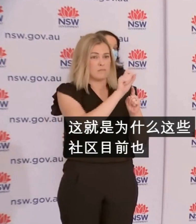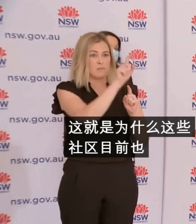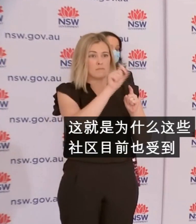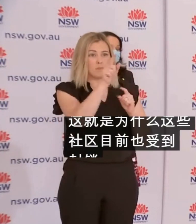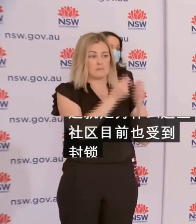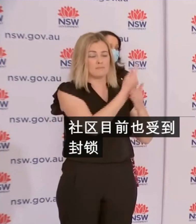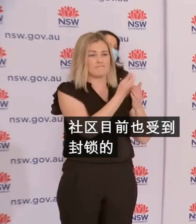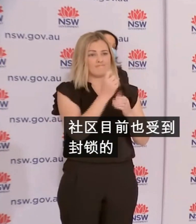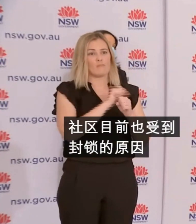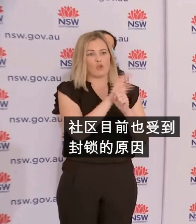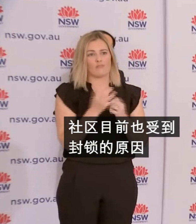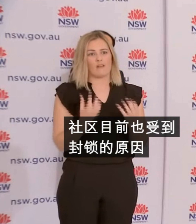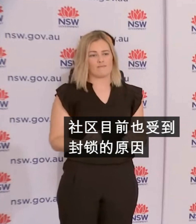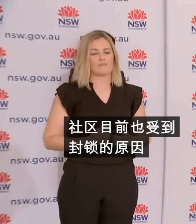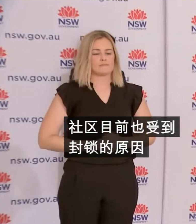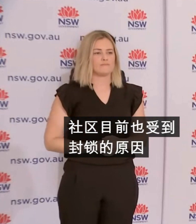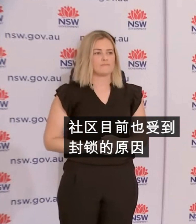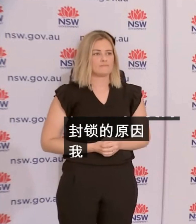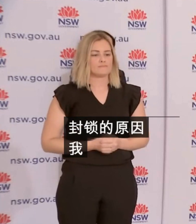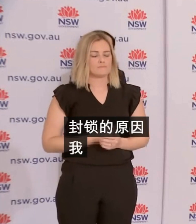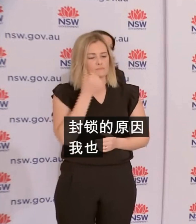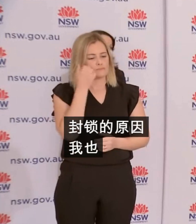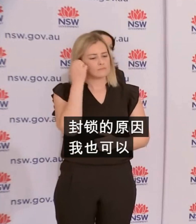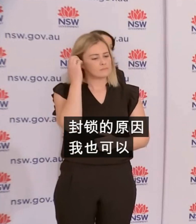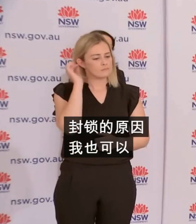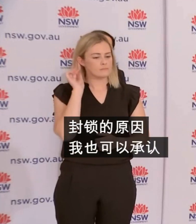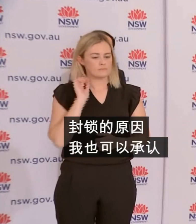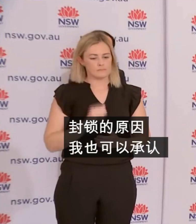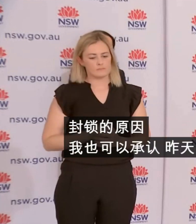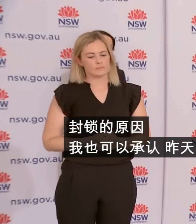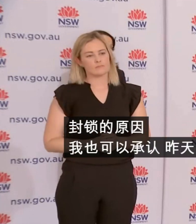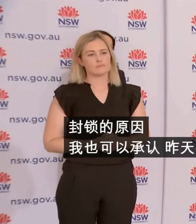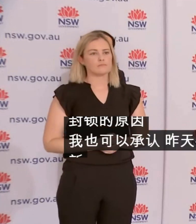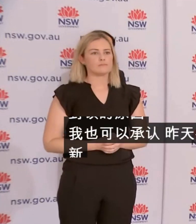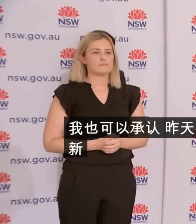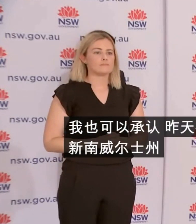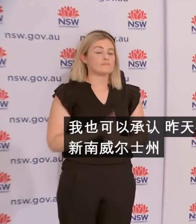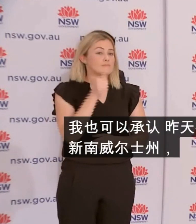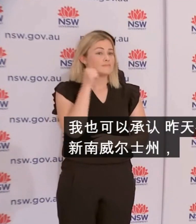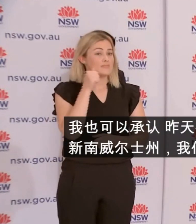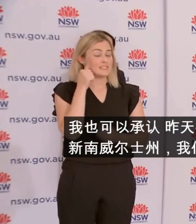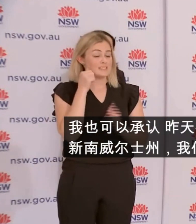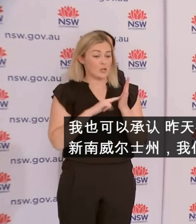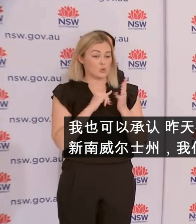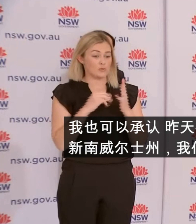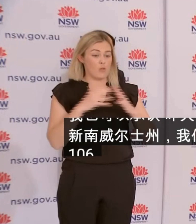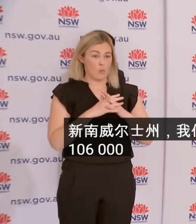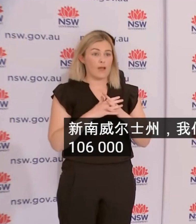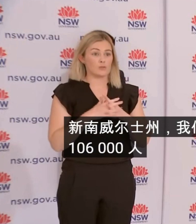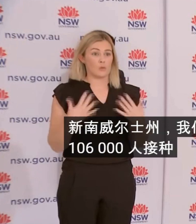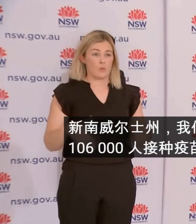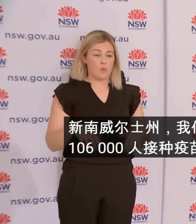currently subject to lockdown as well. Can I also acknowledge that yesterday in New South Wales we broke a record